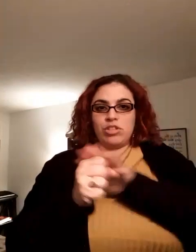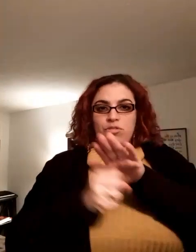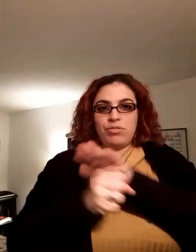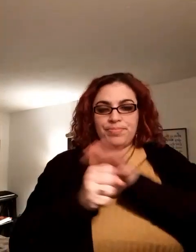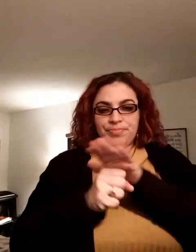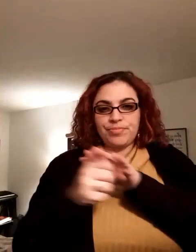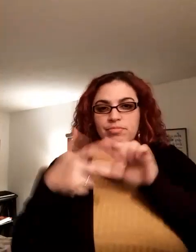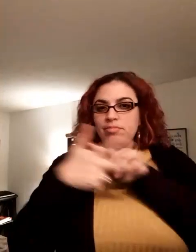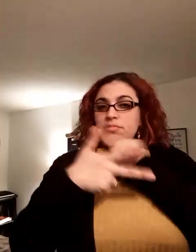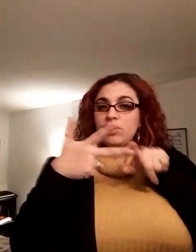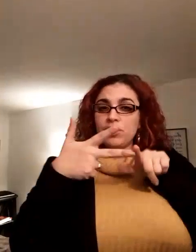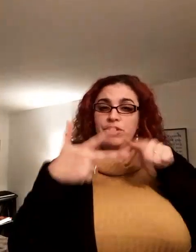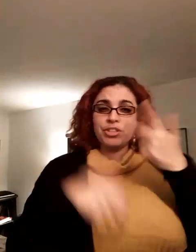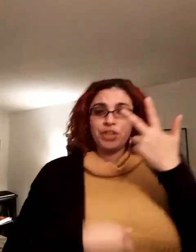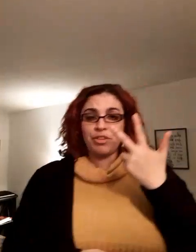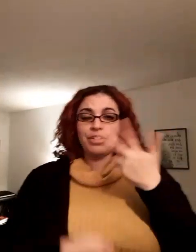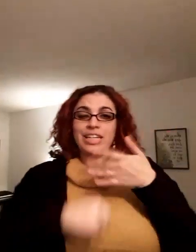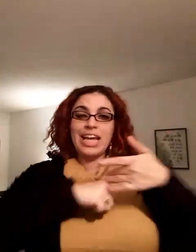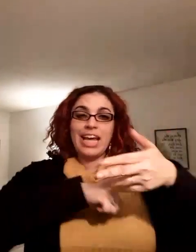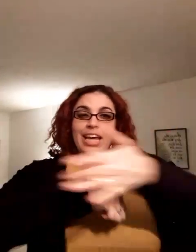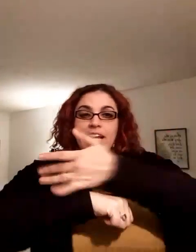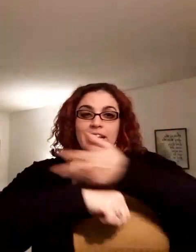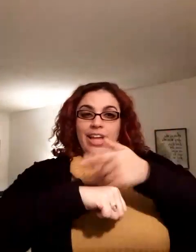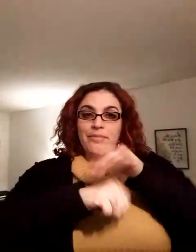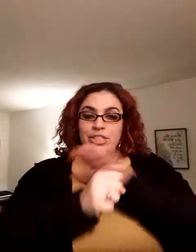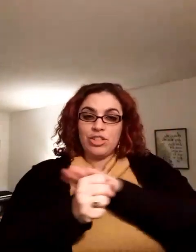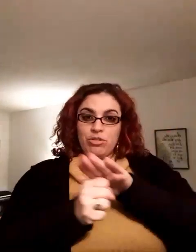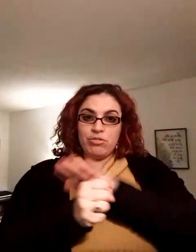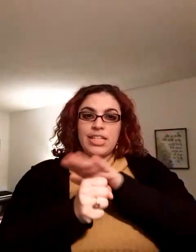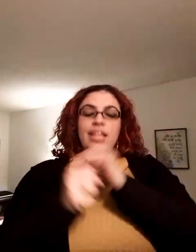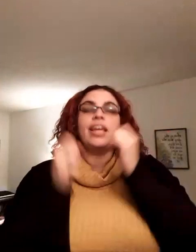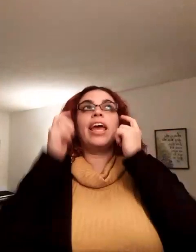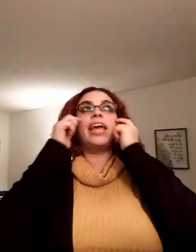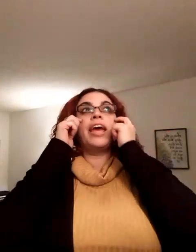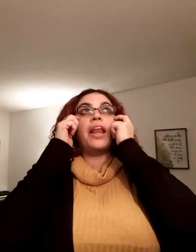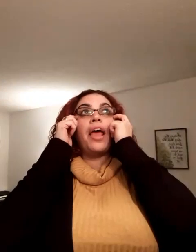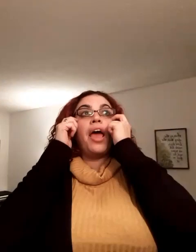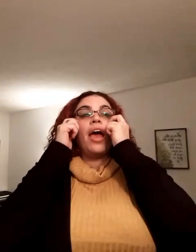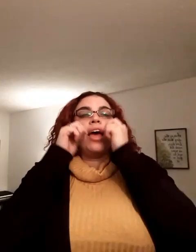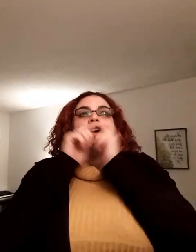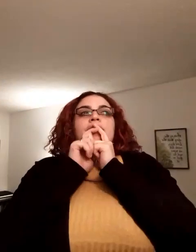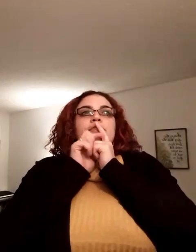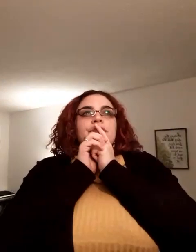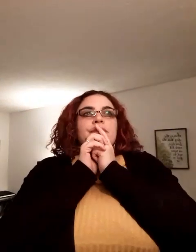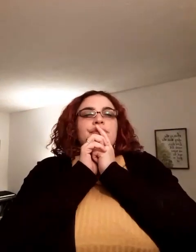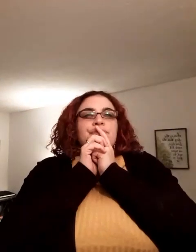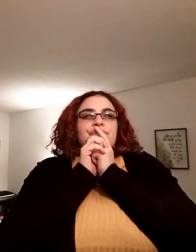zone. So those are the 3 climate zones, and